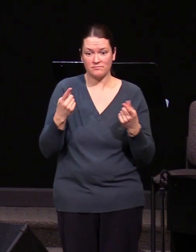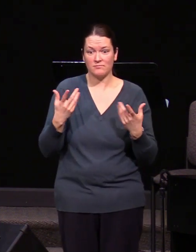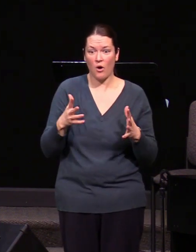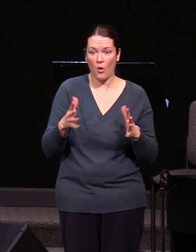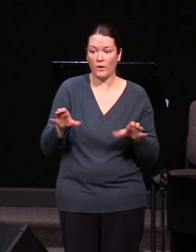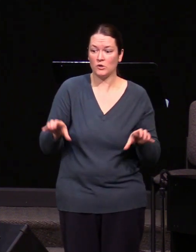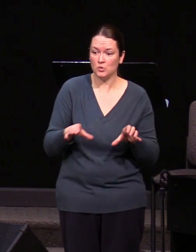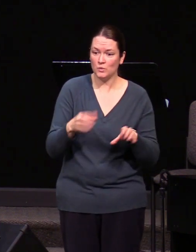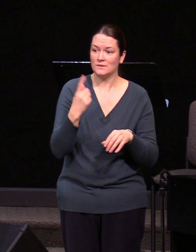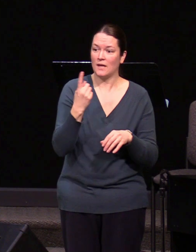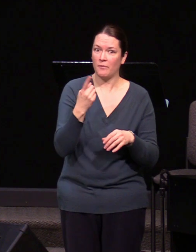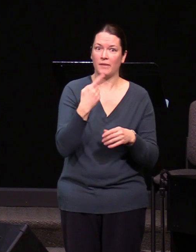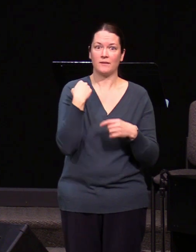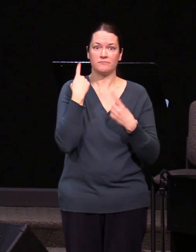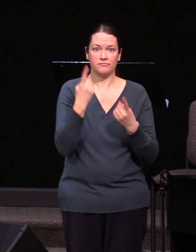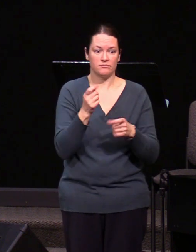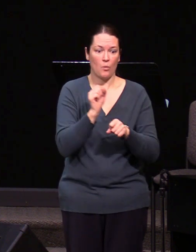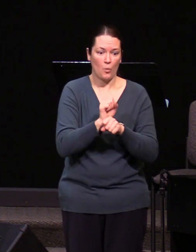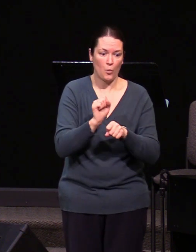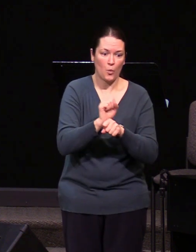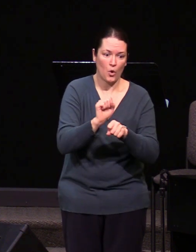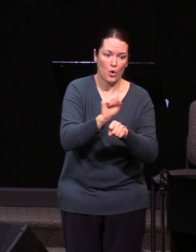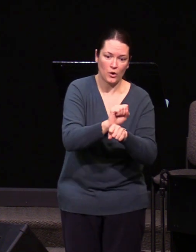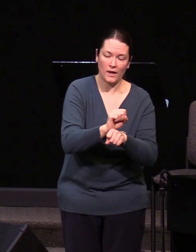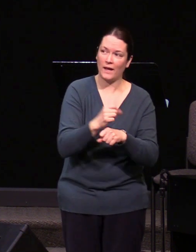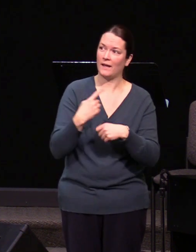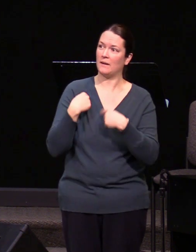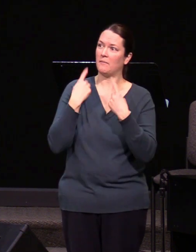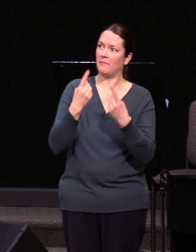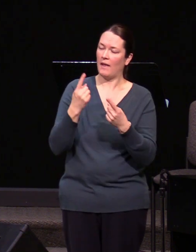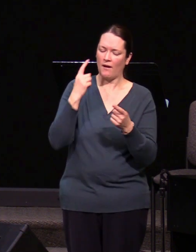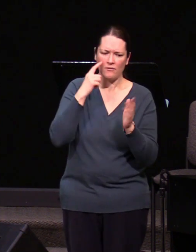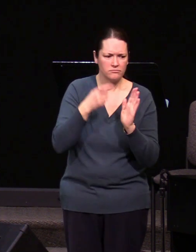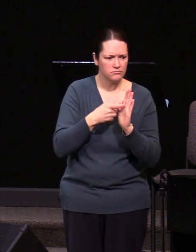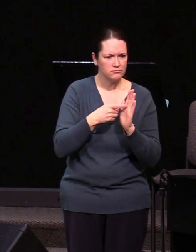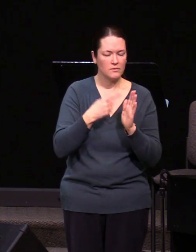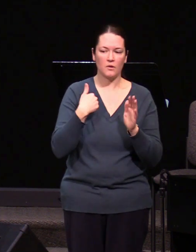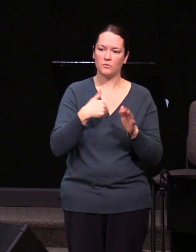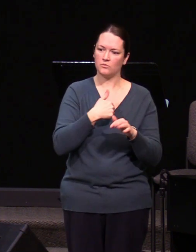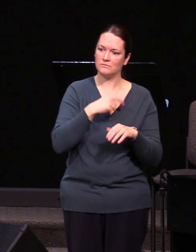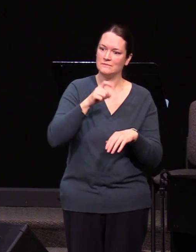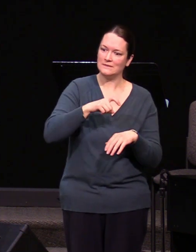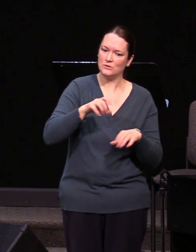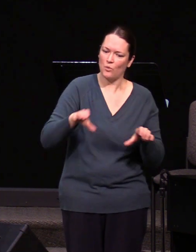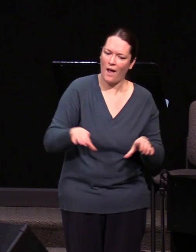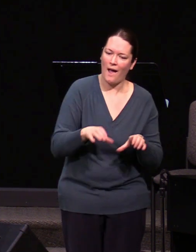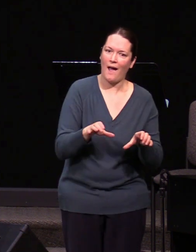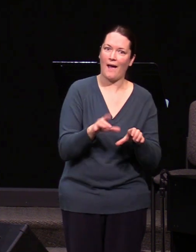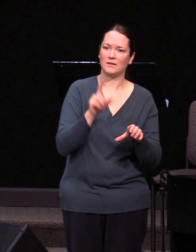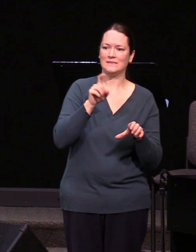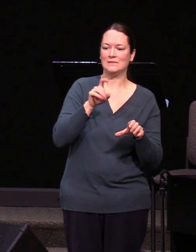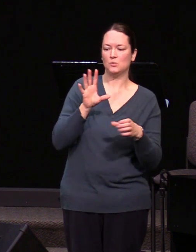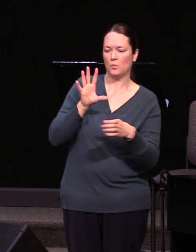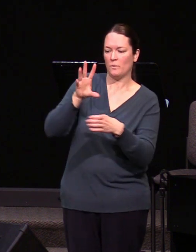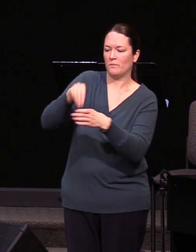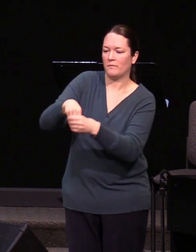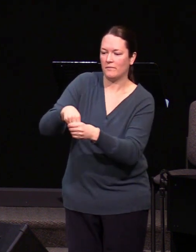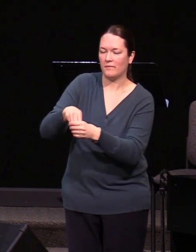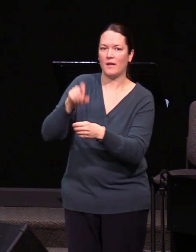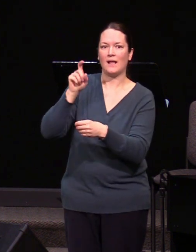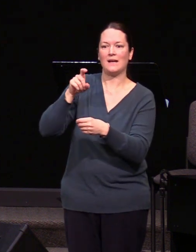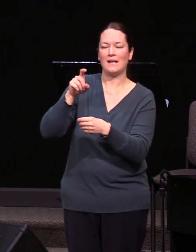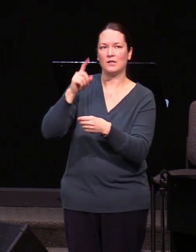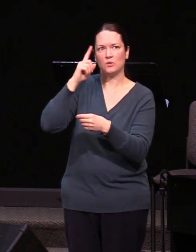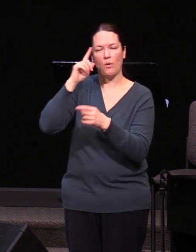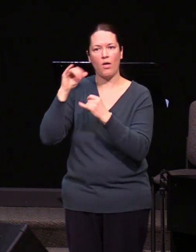also acknowledging our need to act in some way. Our need to participate, our need to